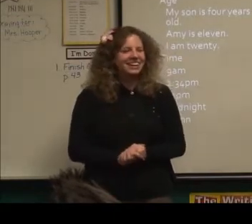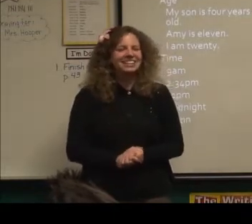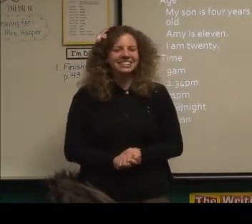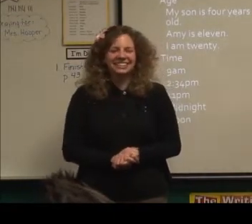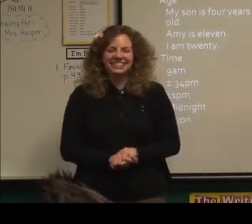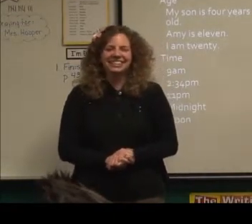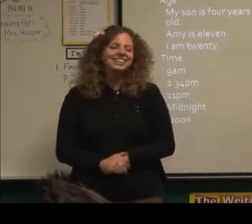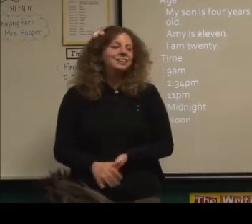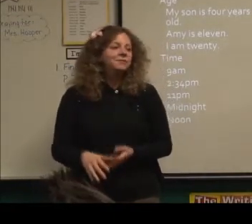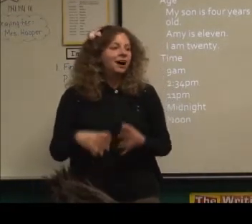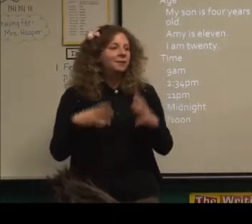works.